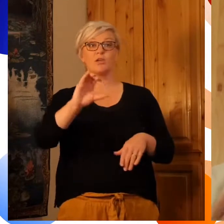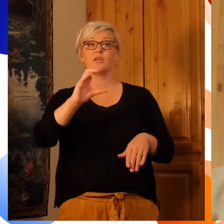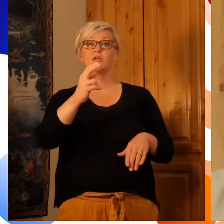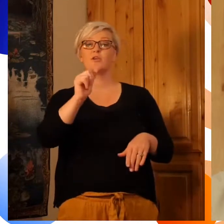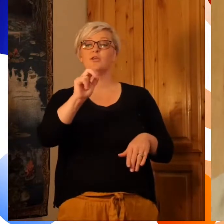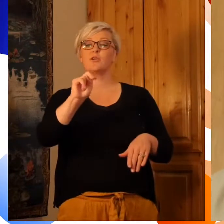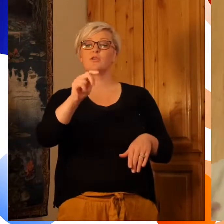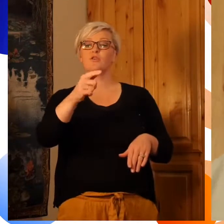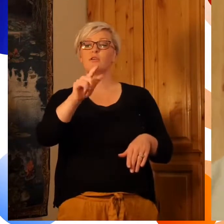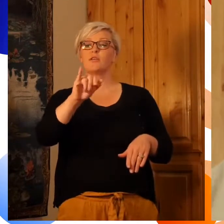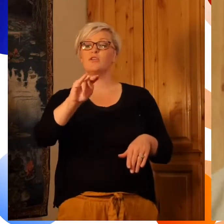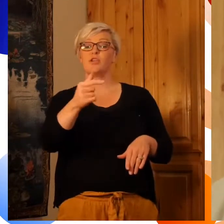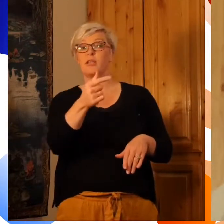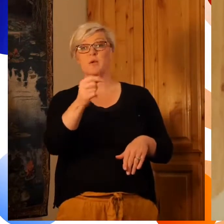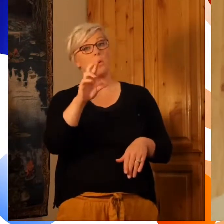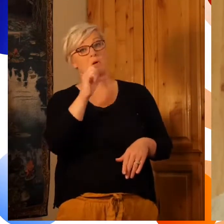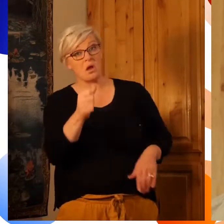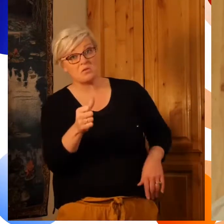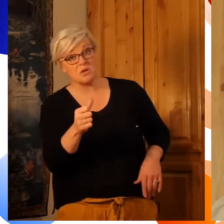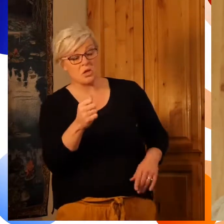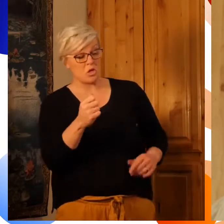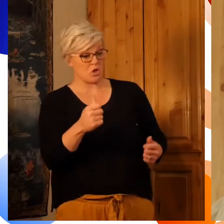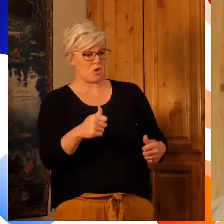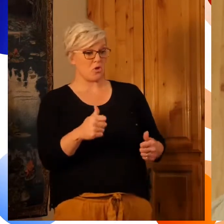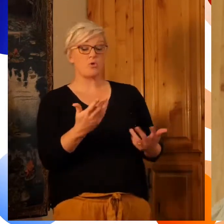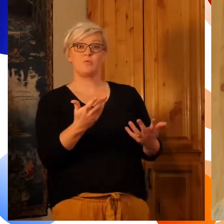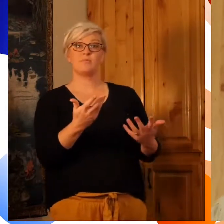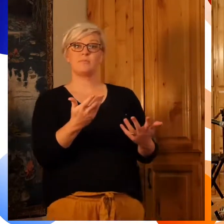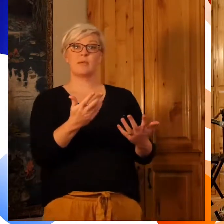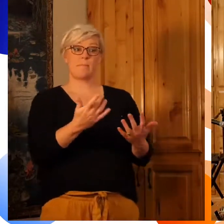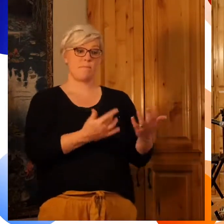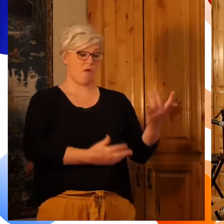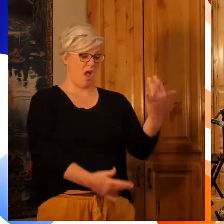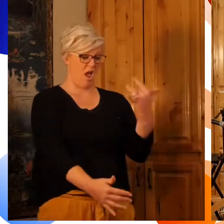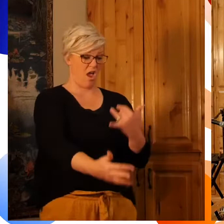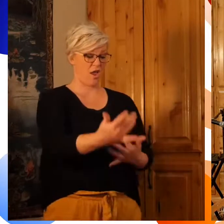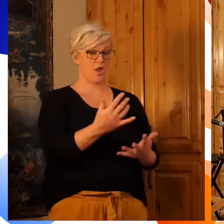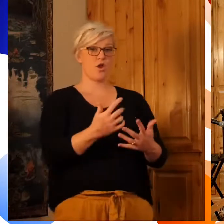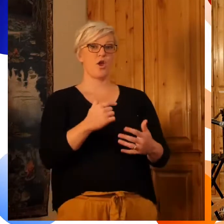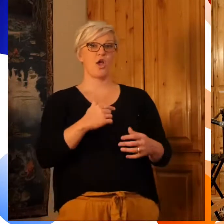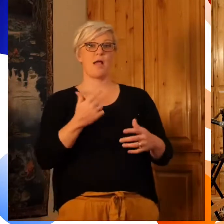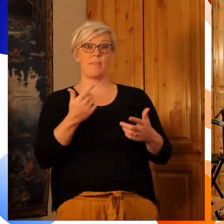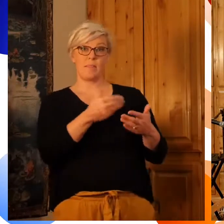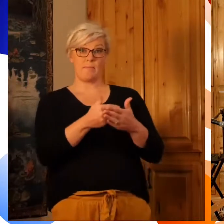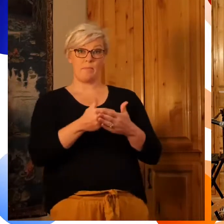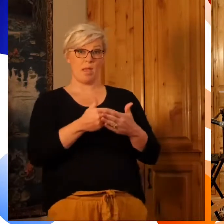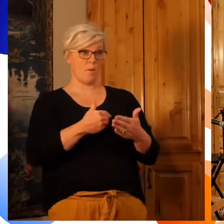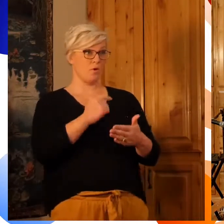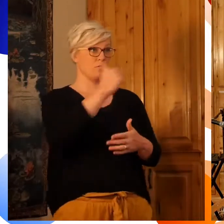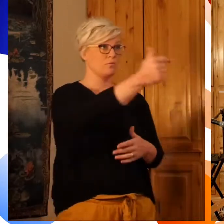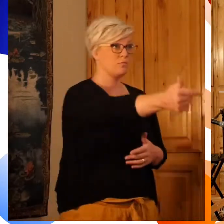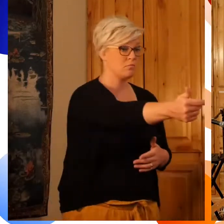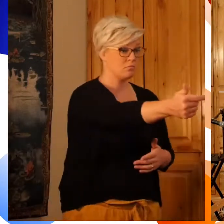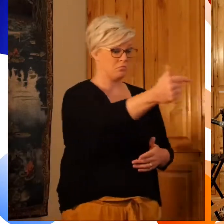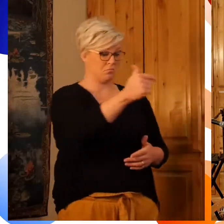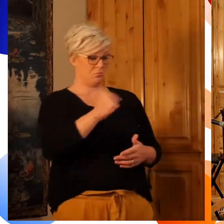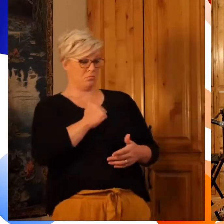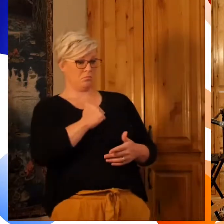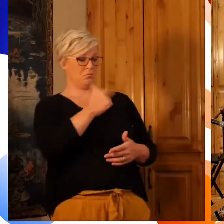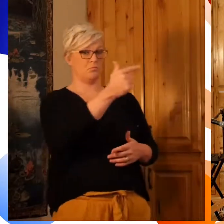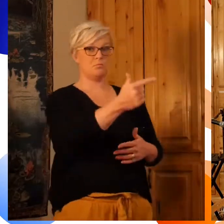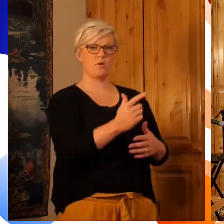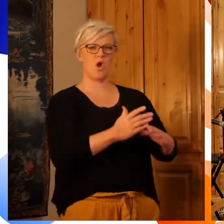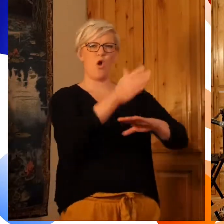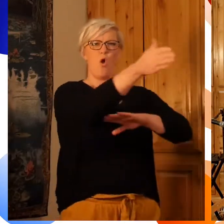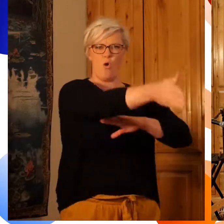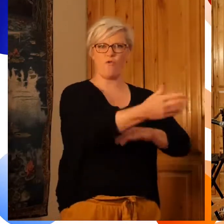a fire, and you'd pass the child over the fire once, twice, maybe three times, and it would turn back into what it once was and go back